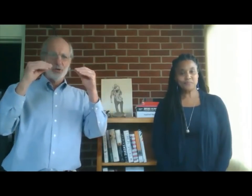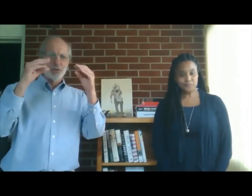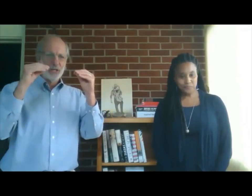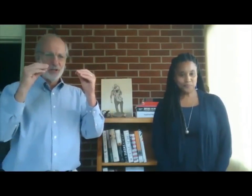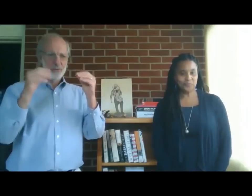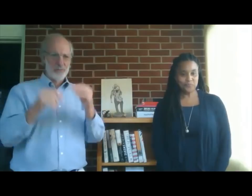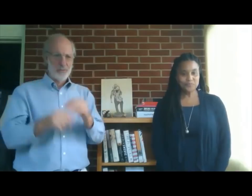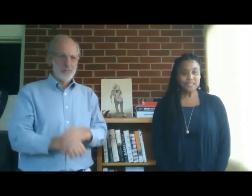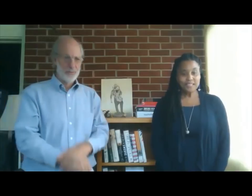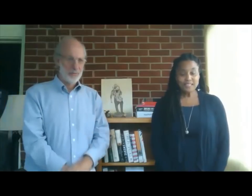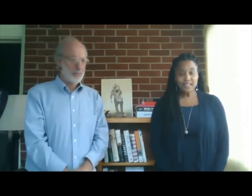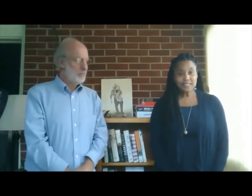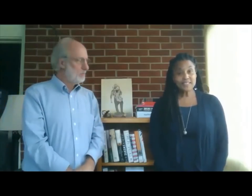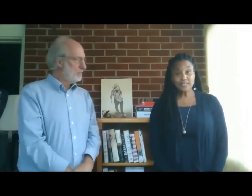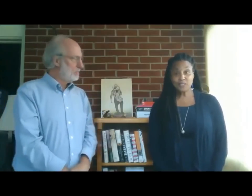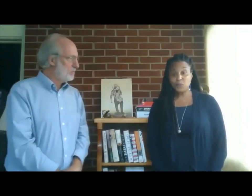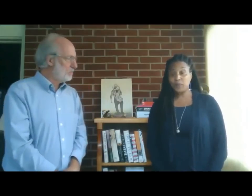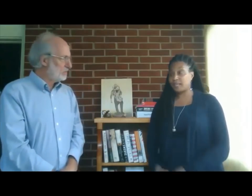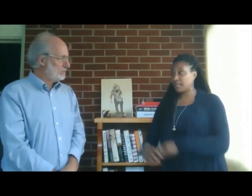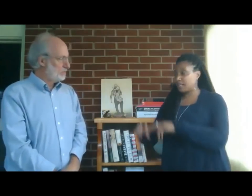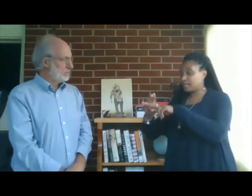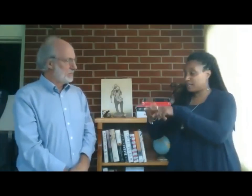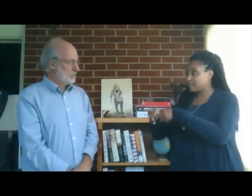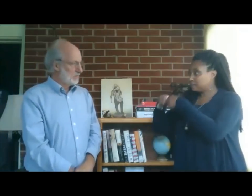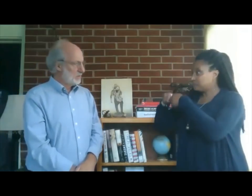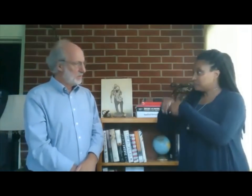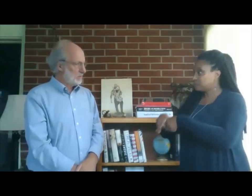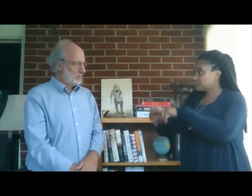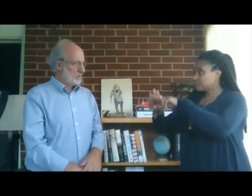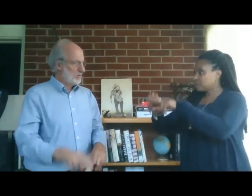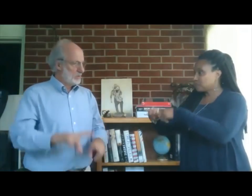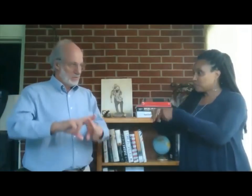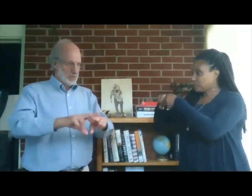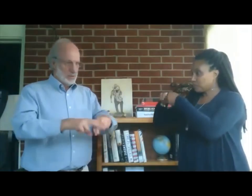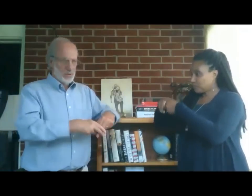Yes, marshmallow. Next is swing.